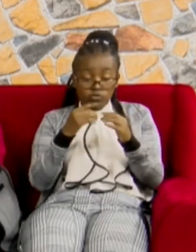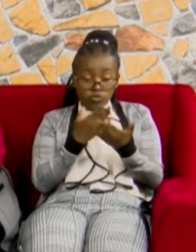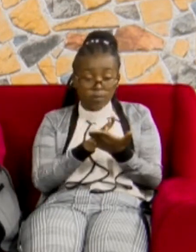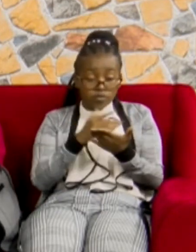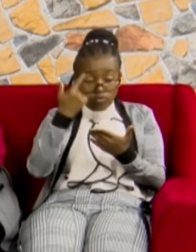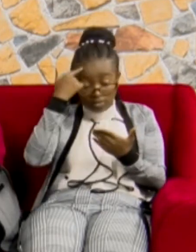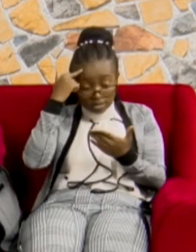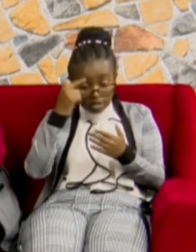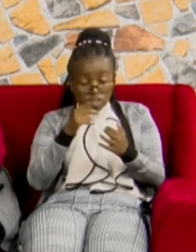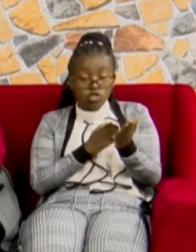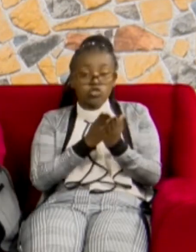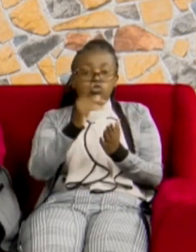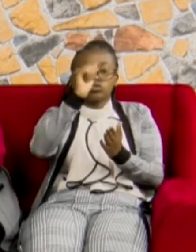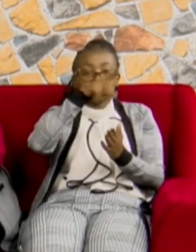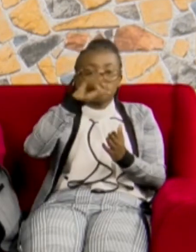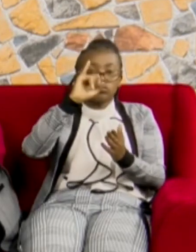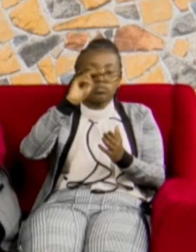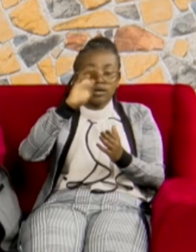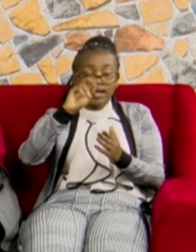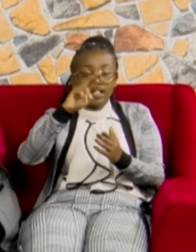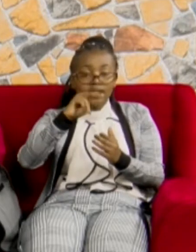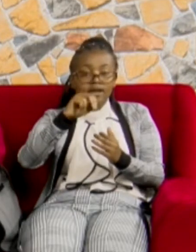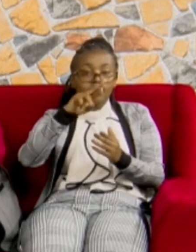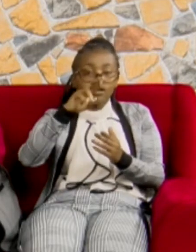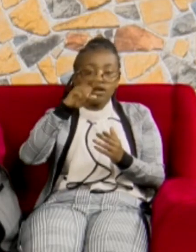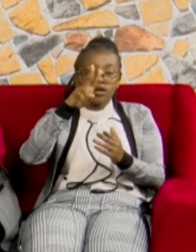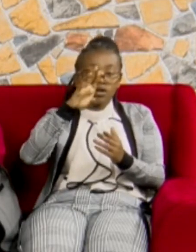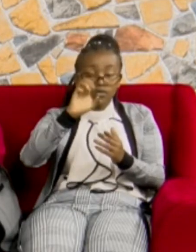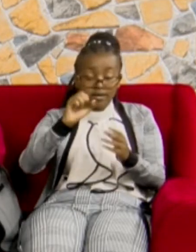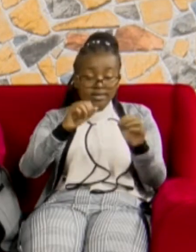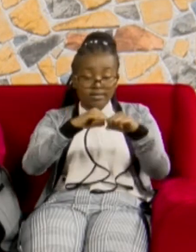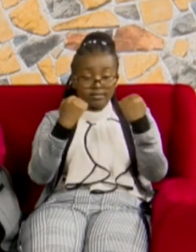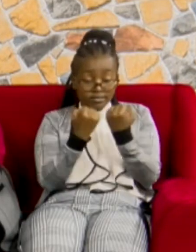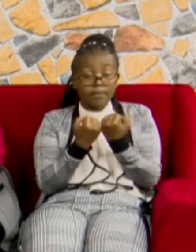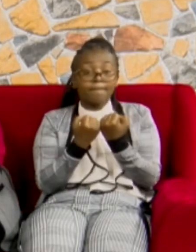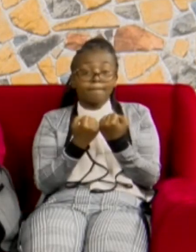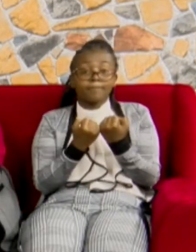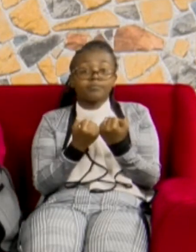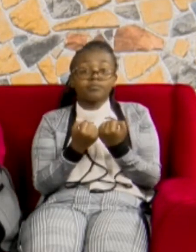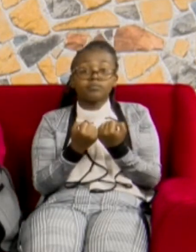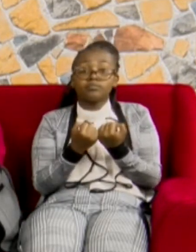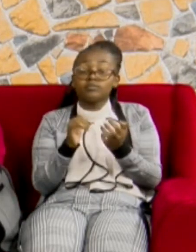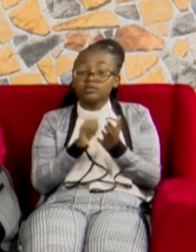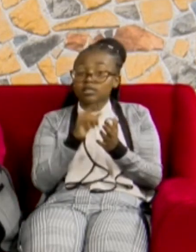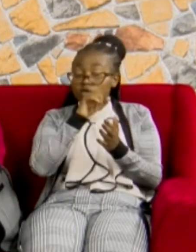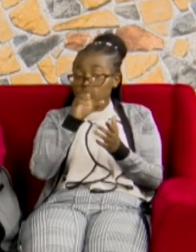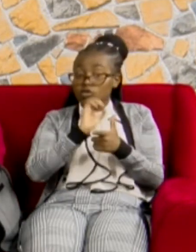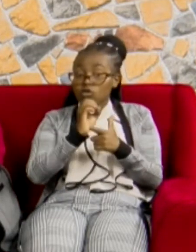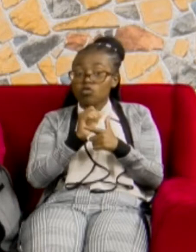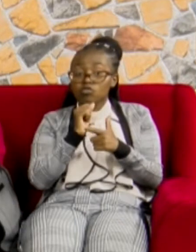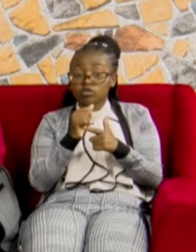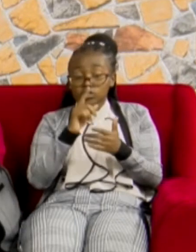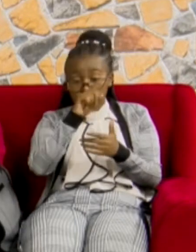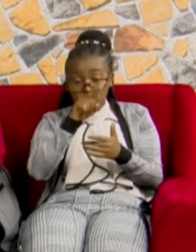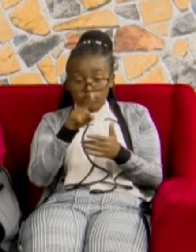head through your spine to your nervous system, or when we're talking about fine motor skills and such, yeah? Is that correct or not correct? Yeah,